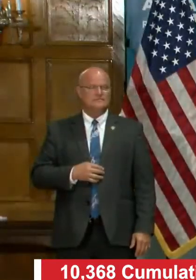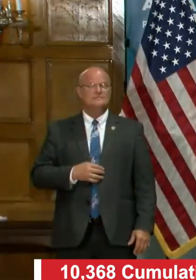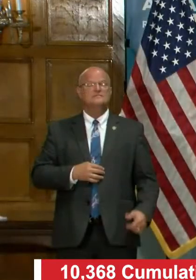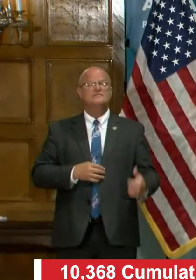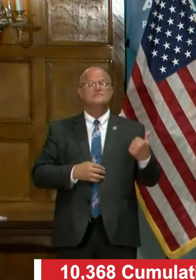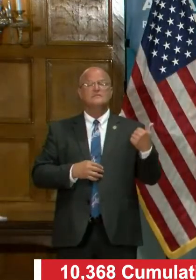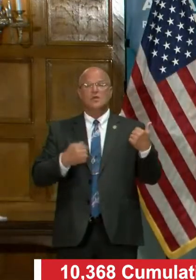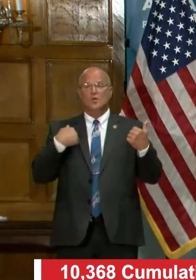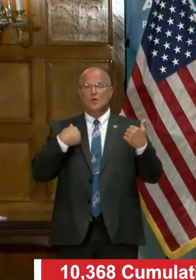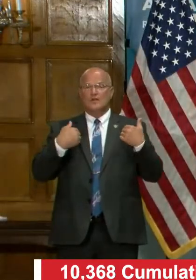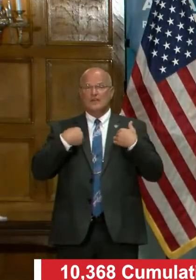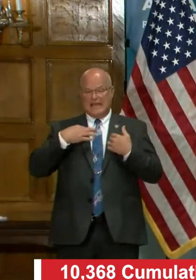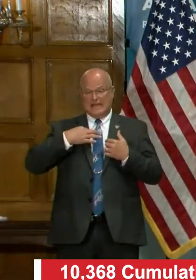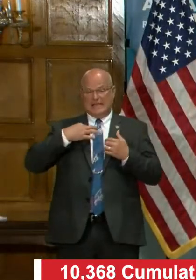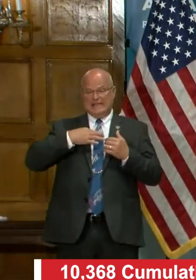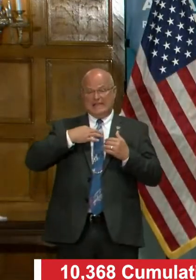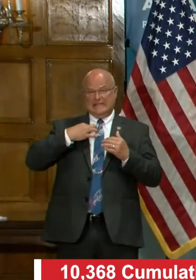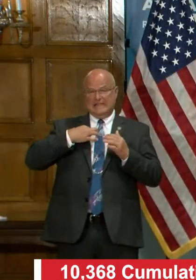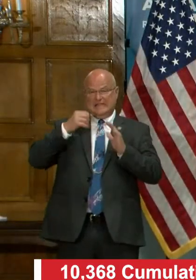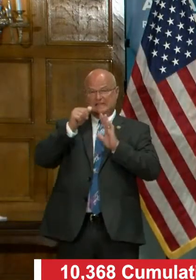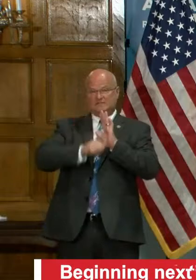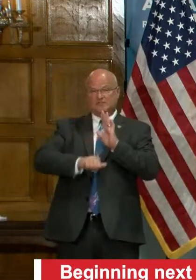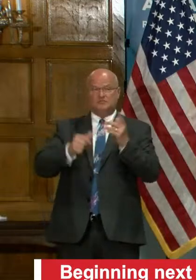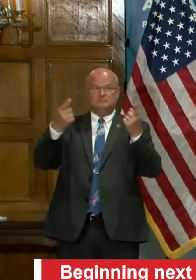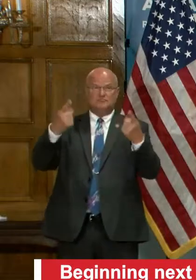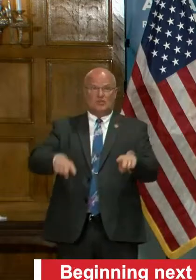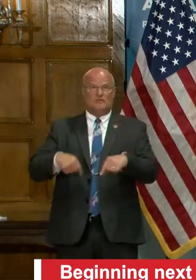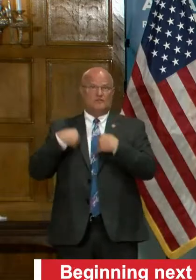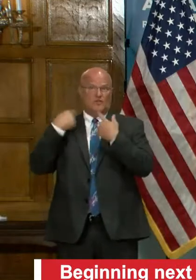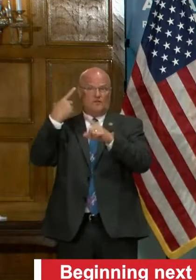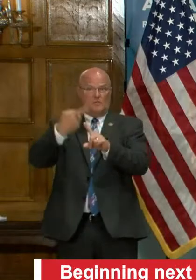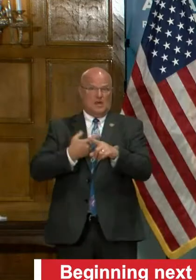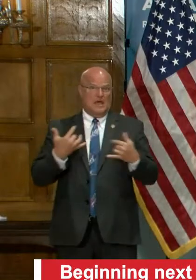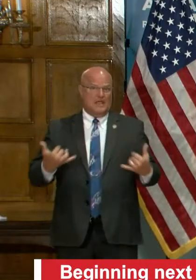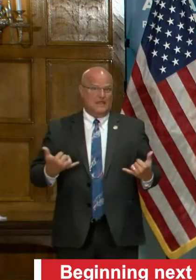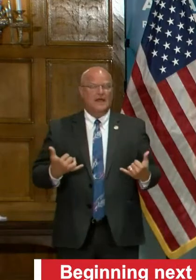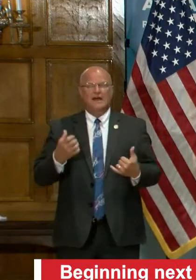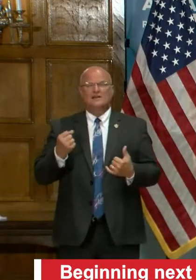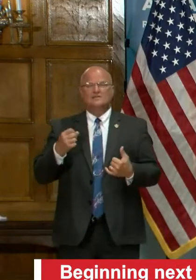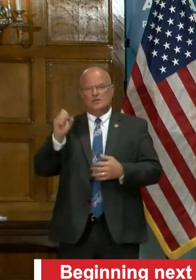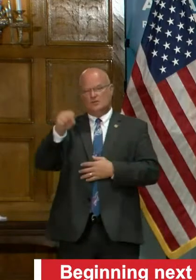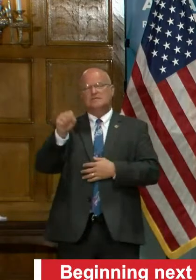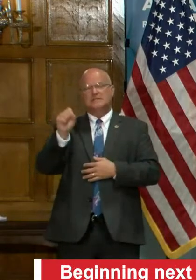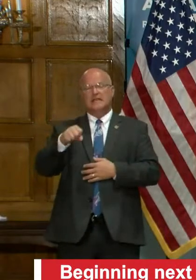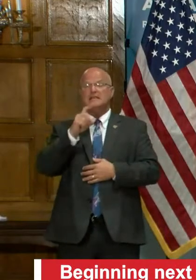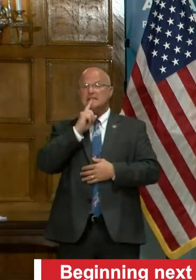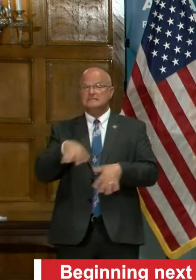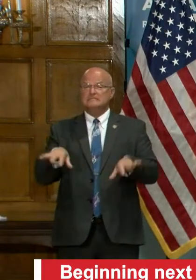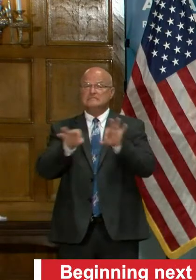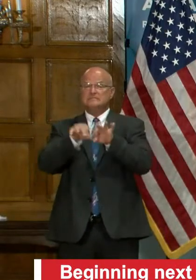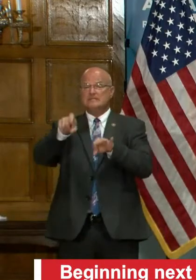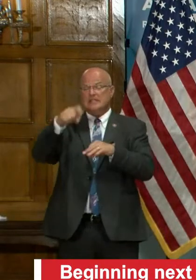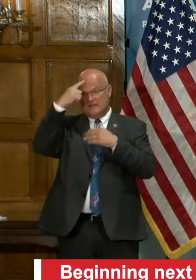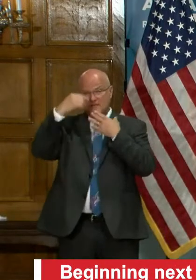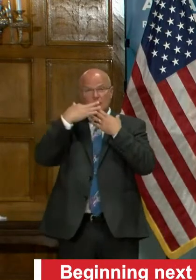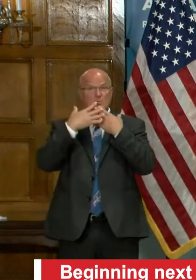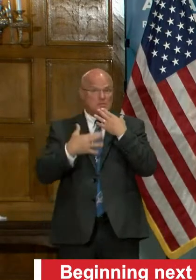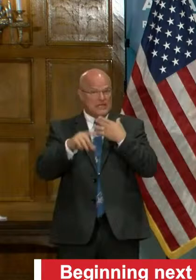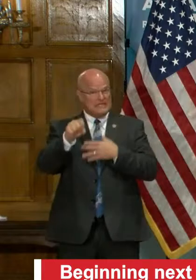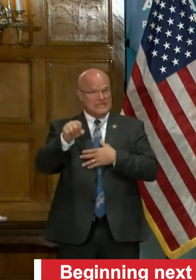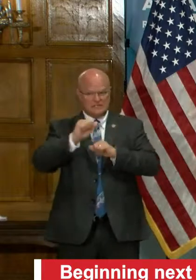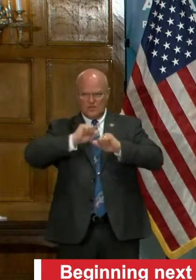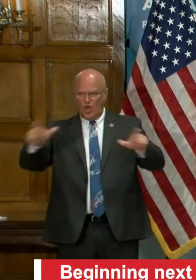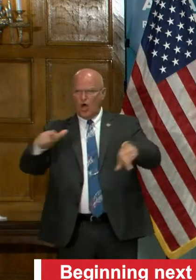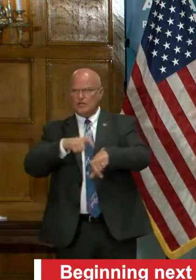We've had elective surgery going on for over a month now, and so yes, there's a critical need for blood at